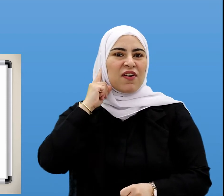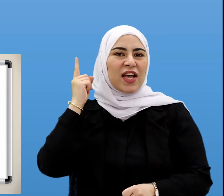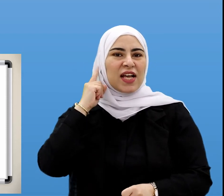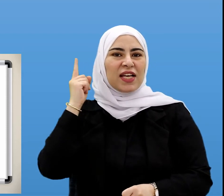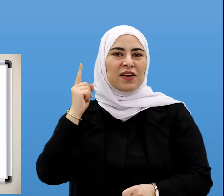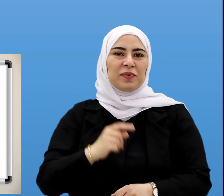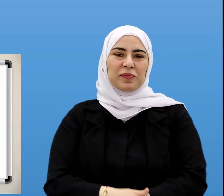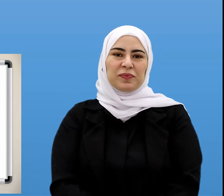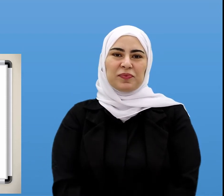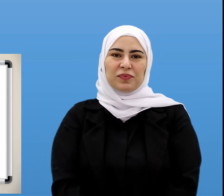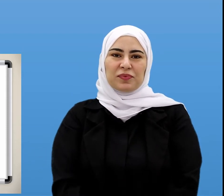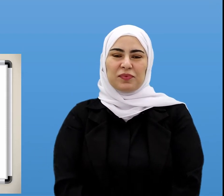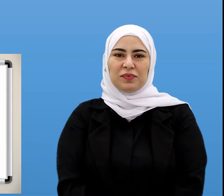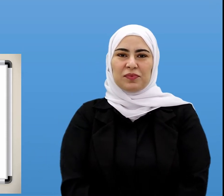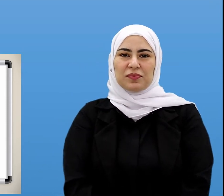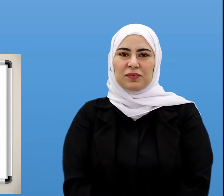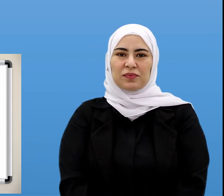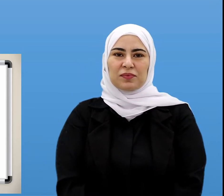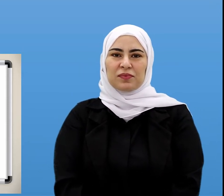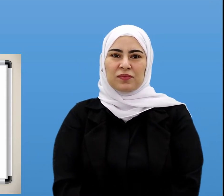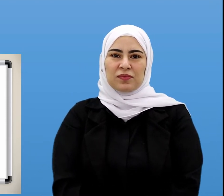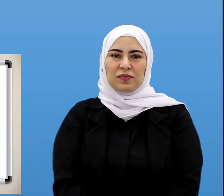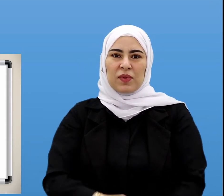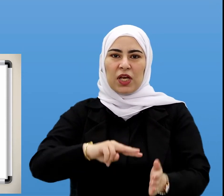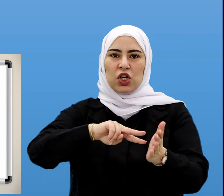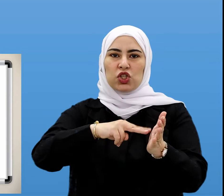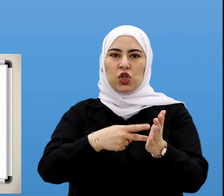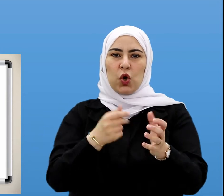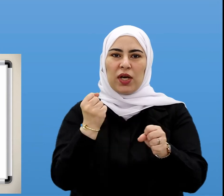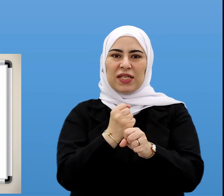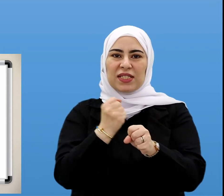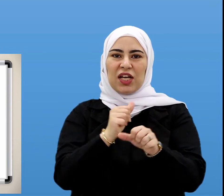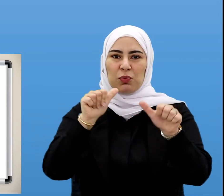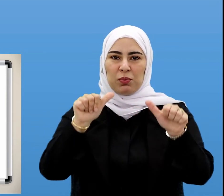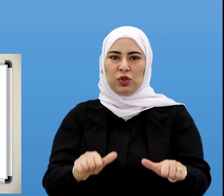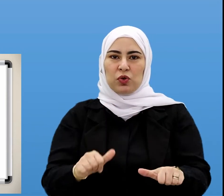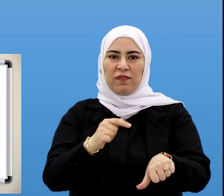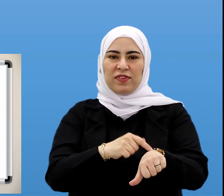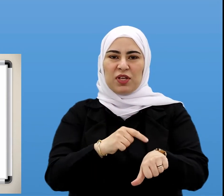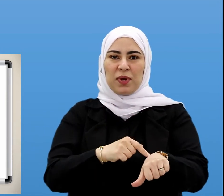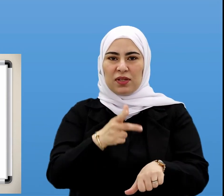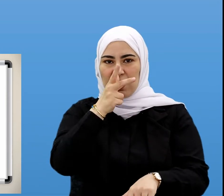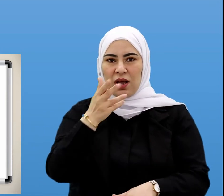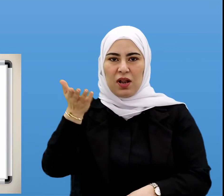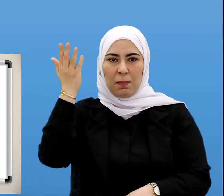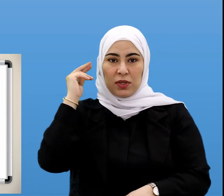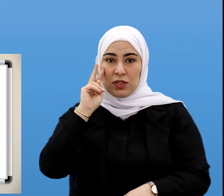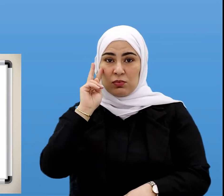is here. How to use be able to in past tense? Look at the rule.